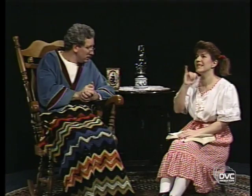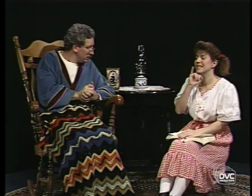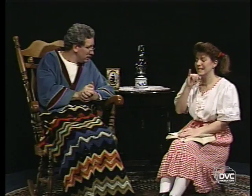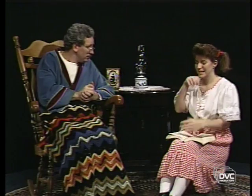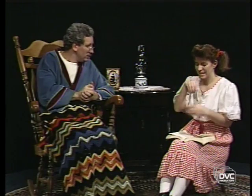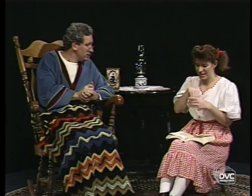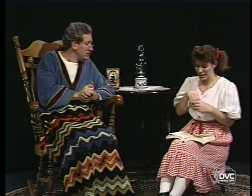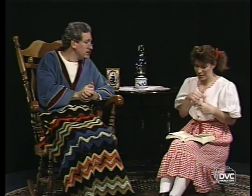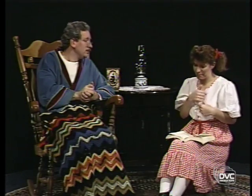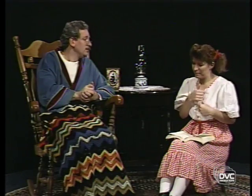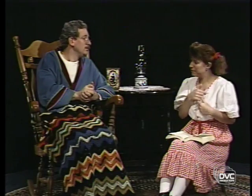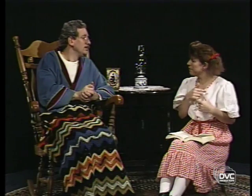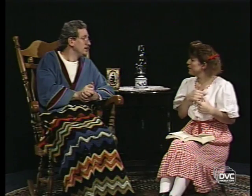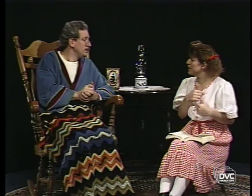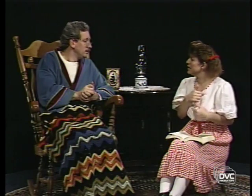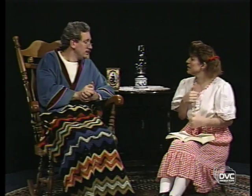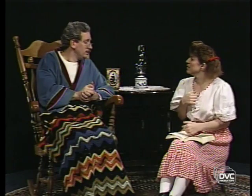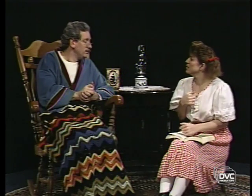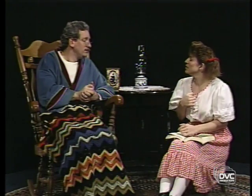savior he is in my